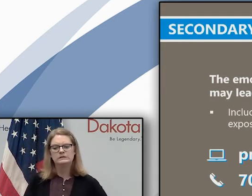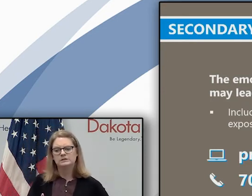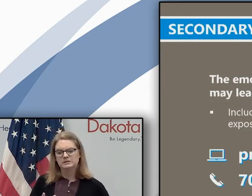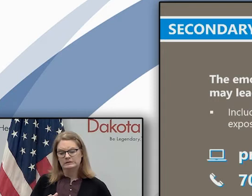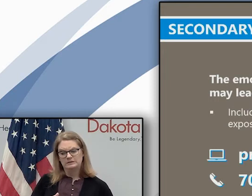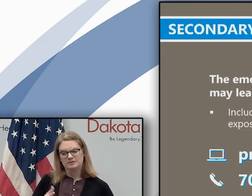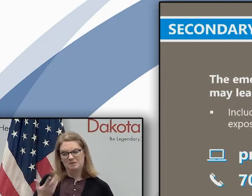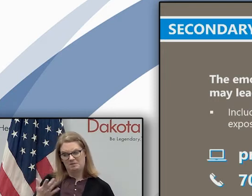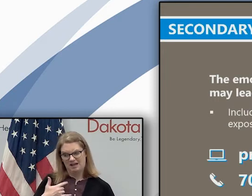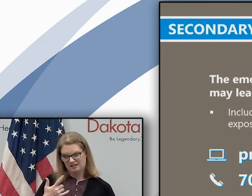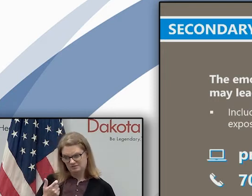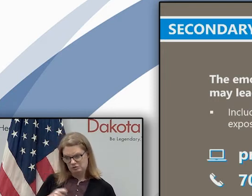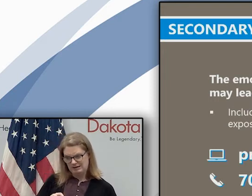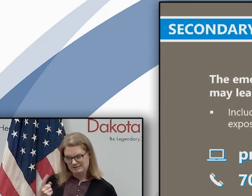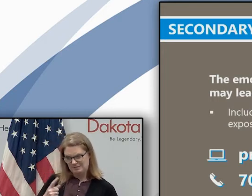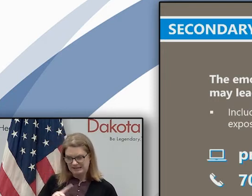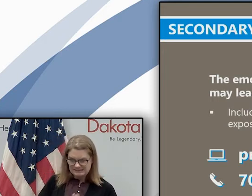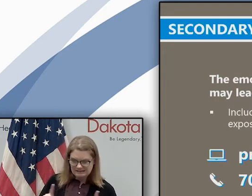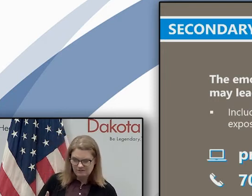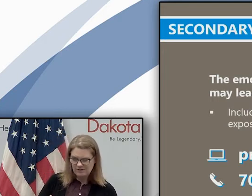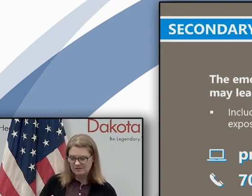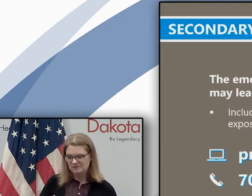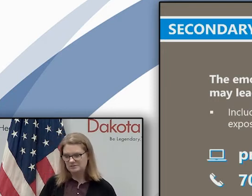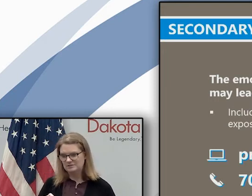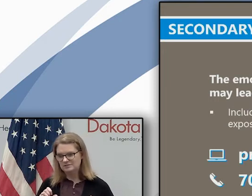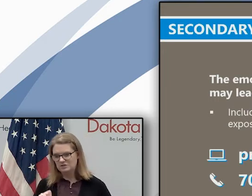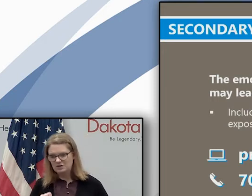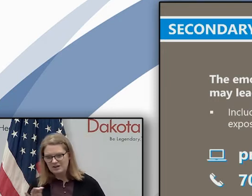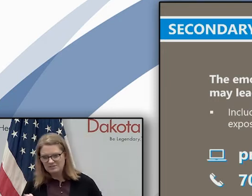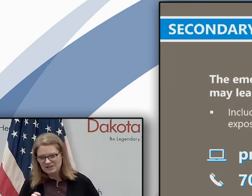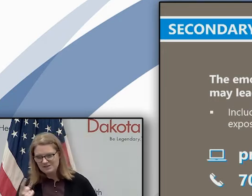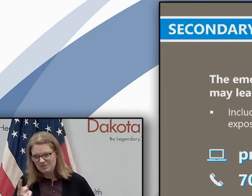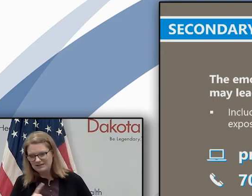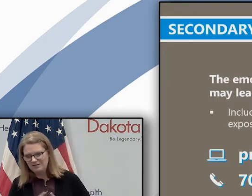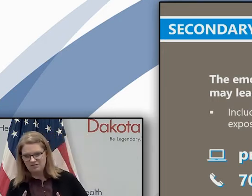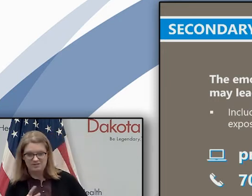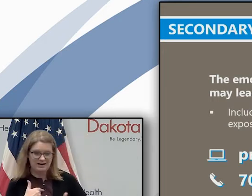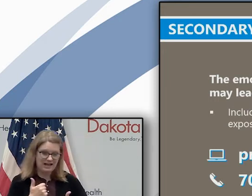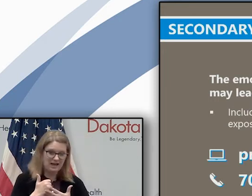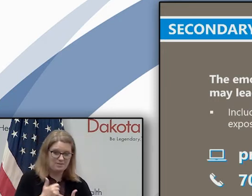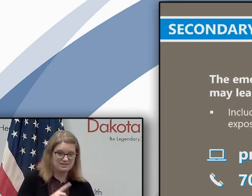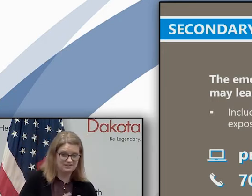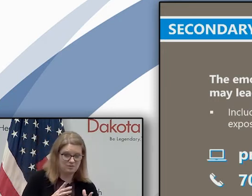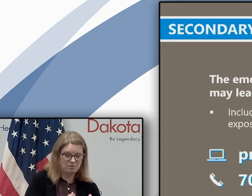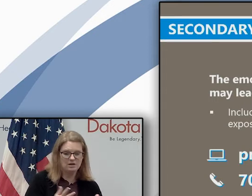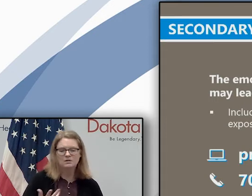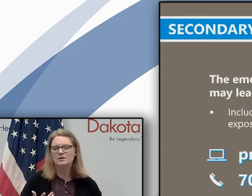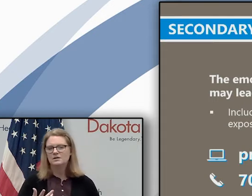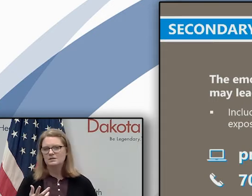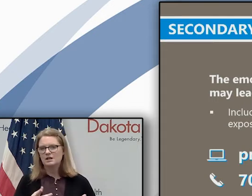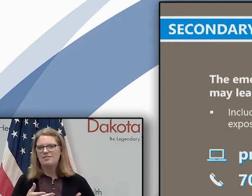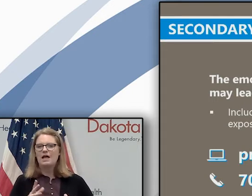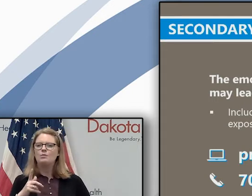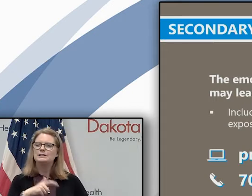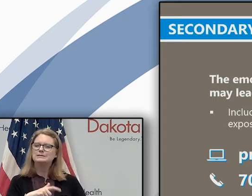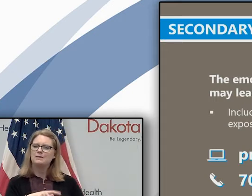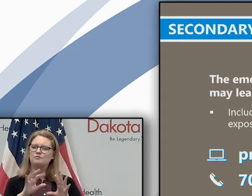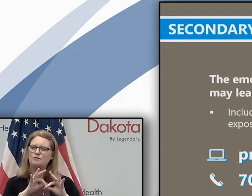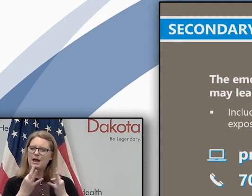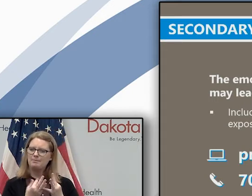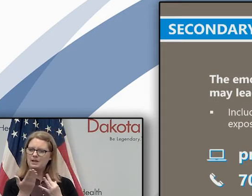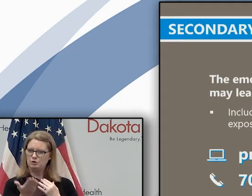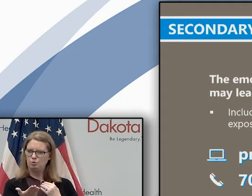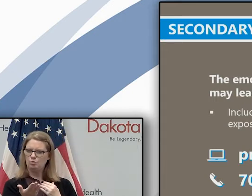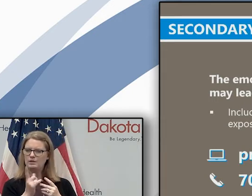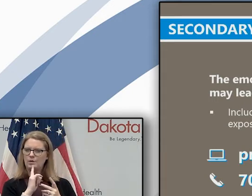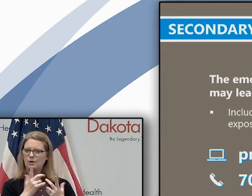something differently? When they likely have done everything they can and more. Allowing time for you and your family to recover from responding